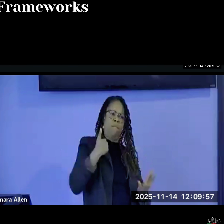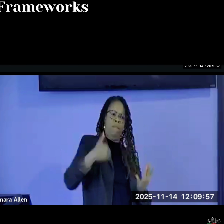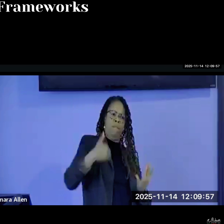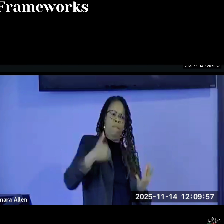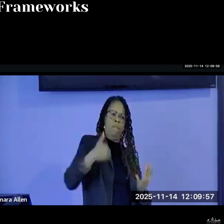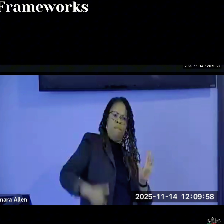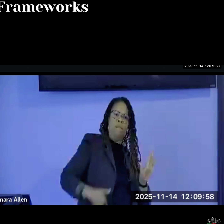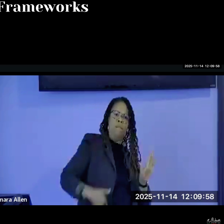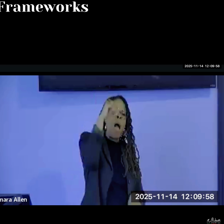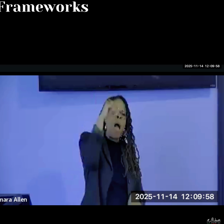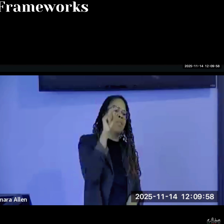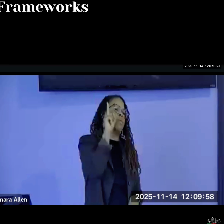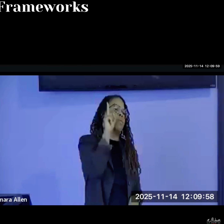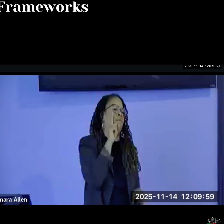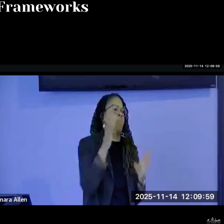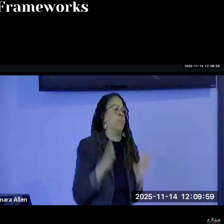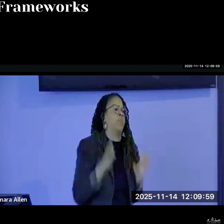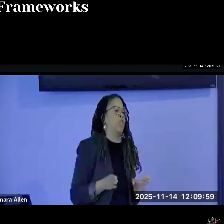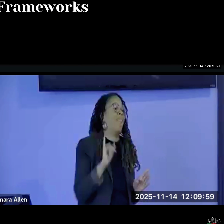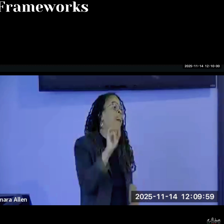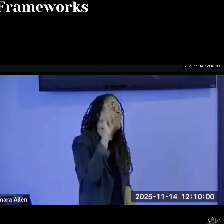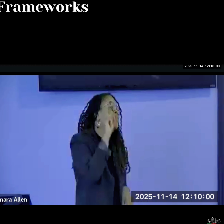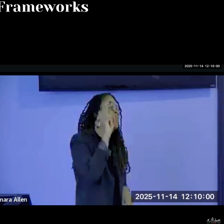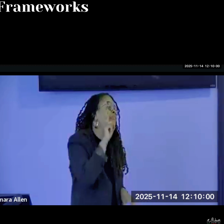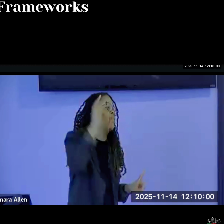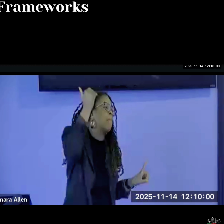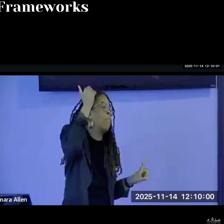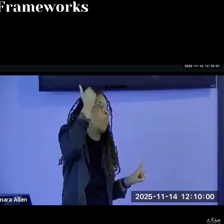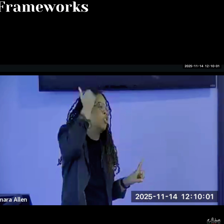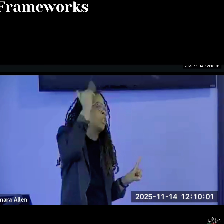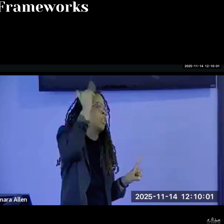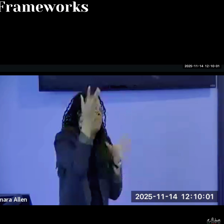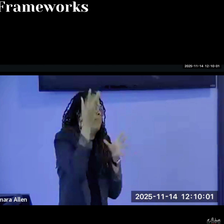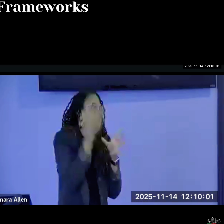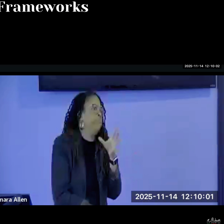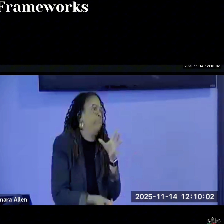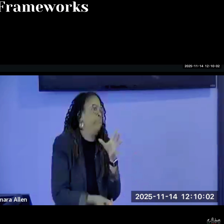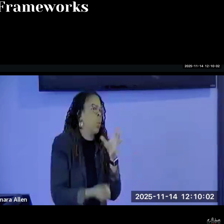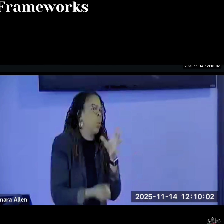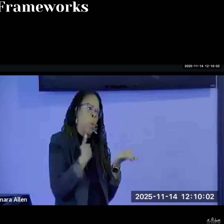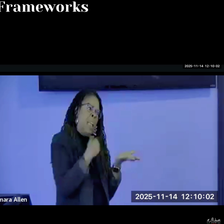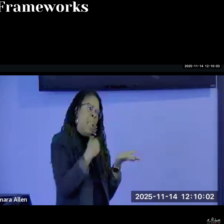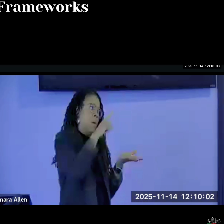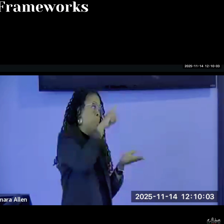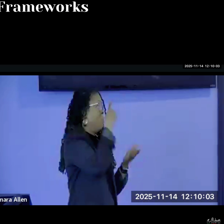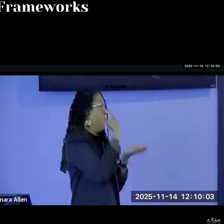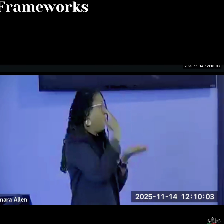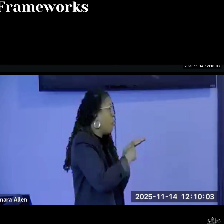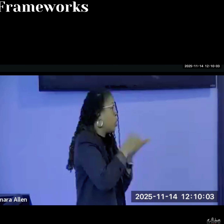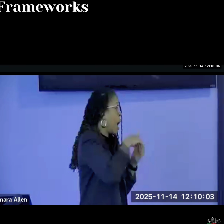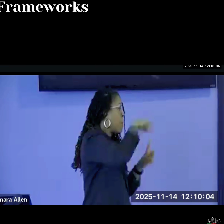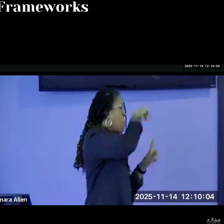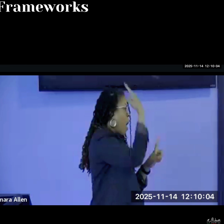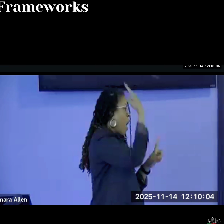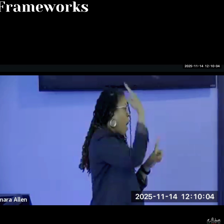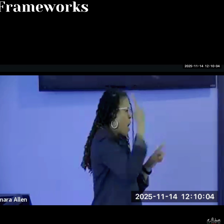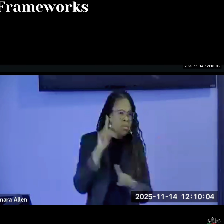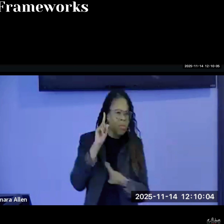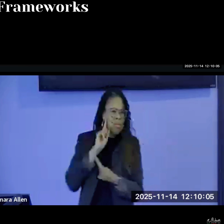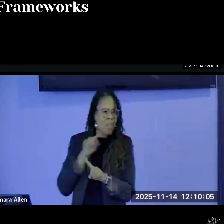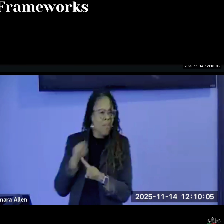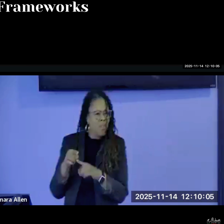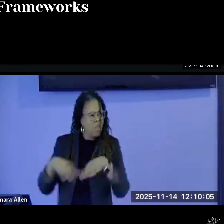as Black deaf individuals, we have the epistemology of our